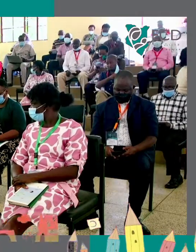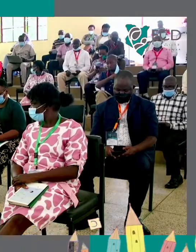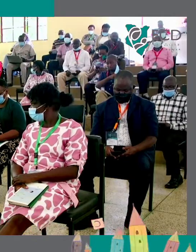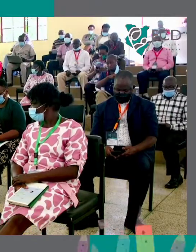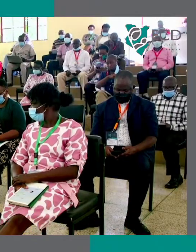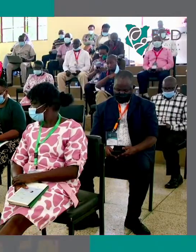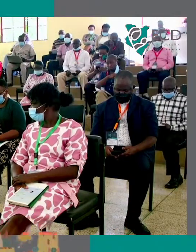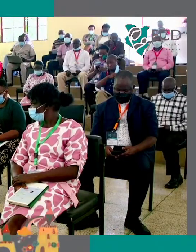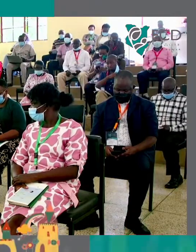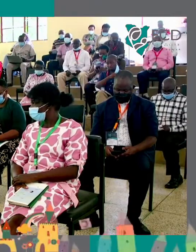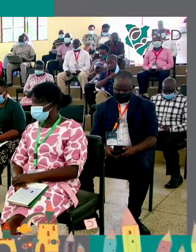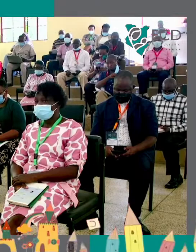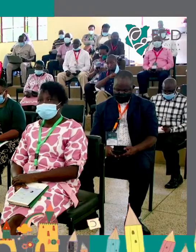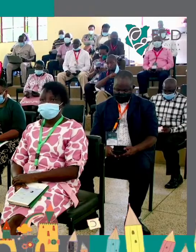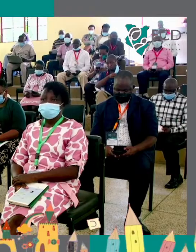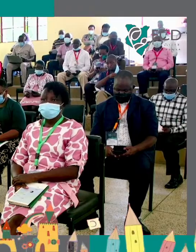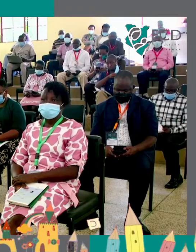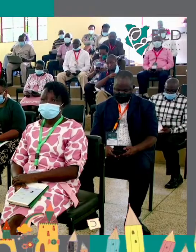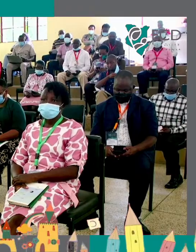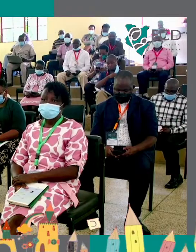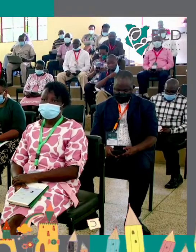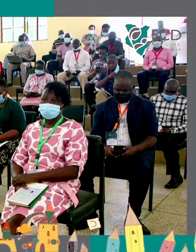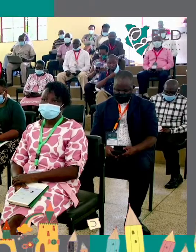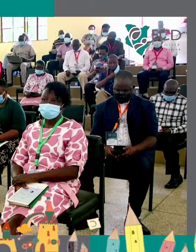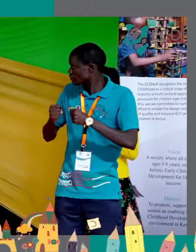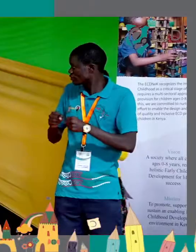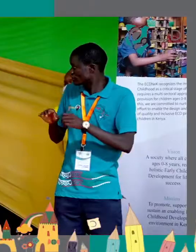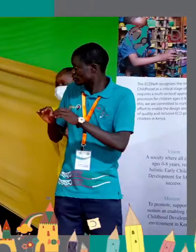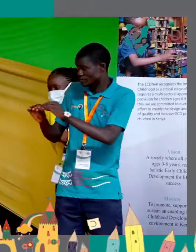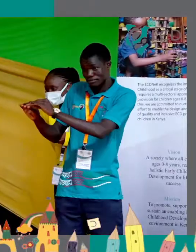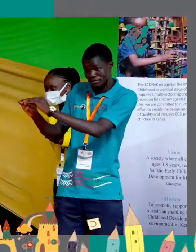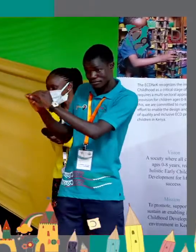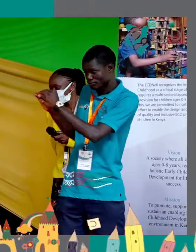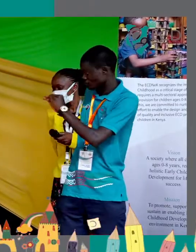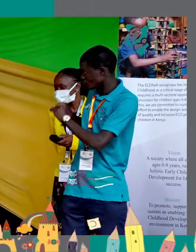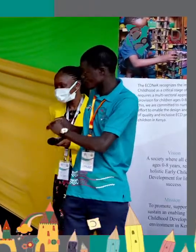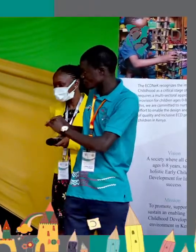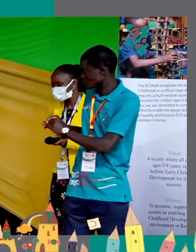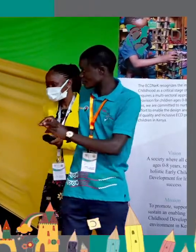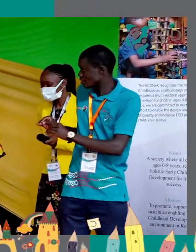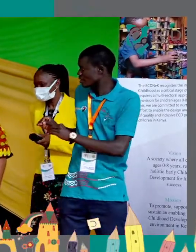being fed so that she can step in this.